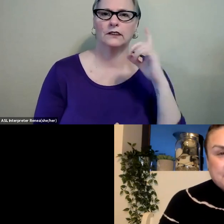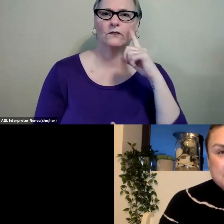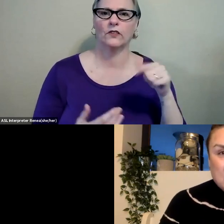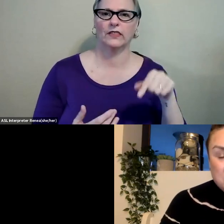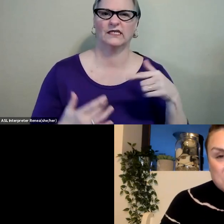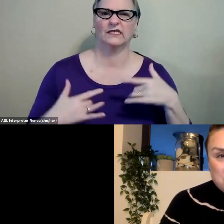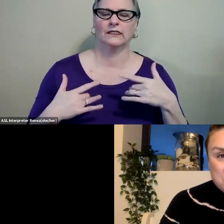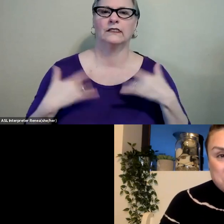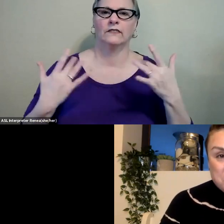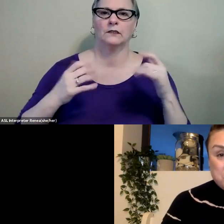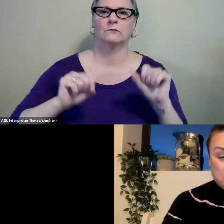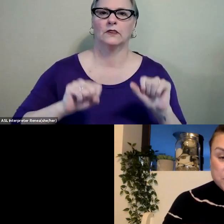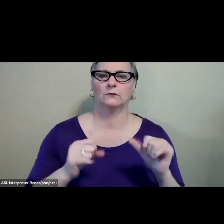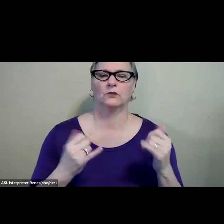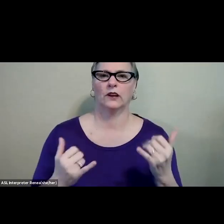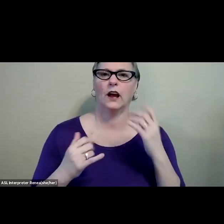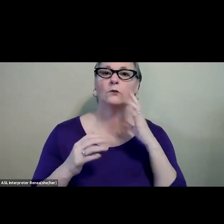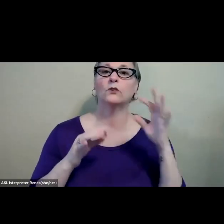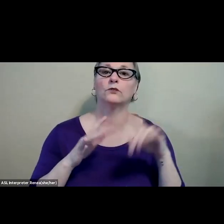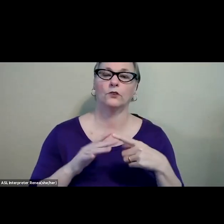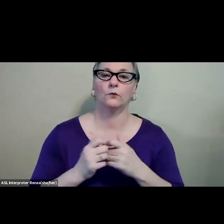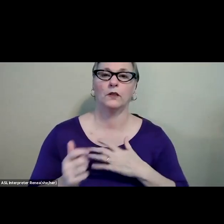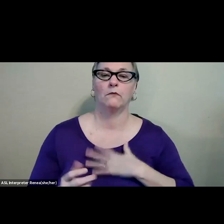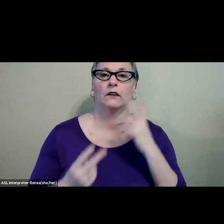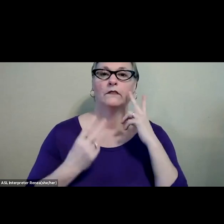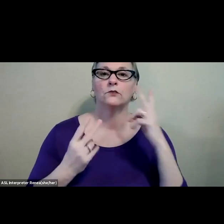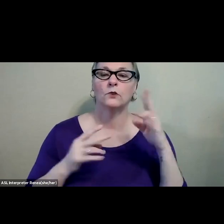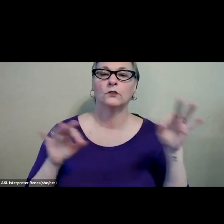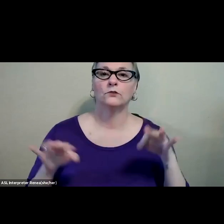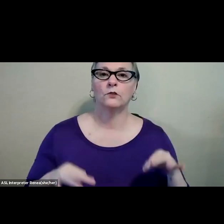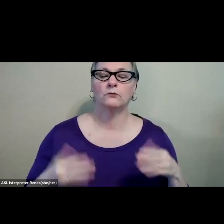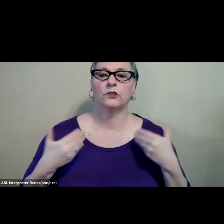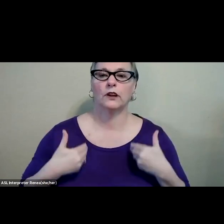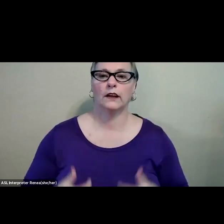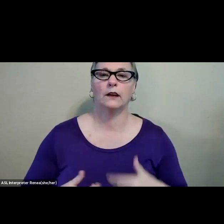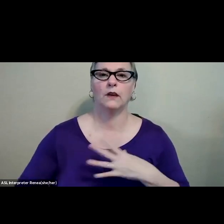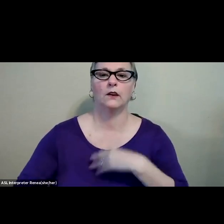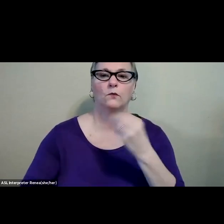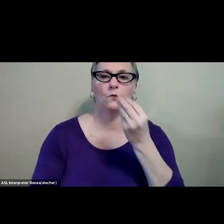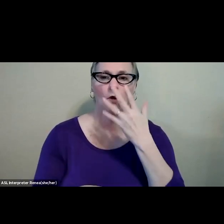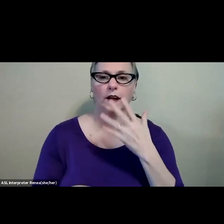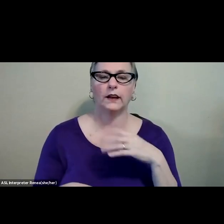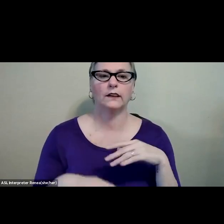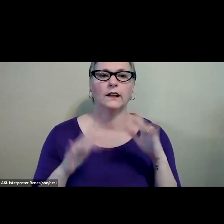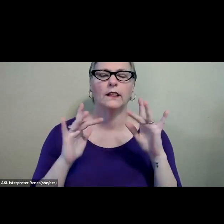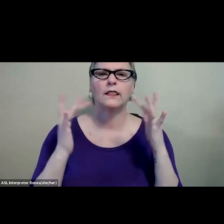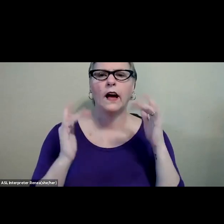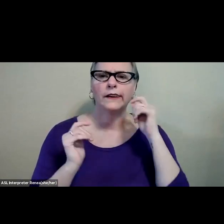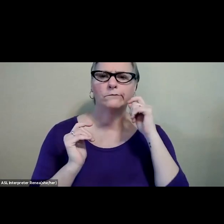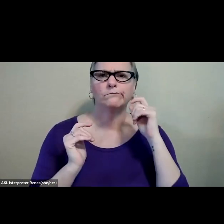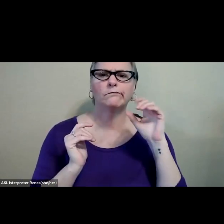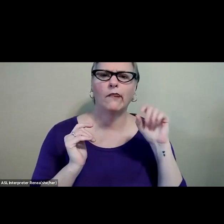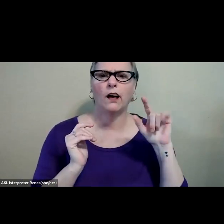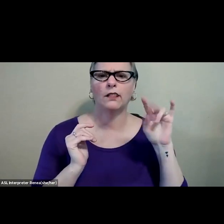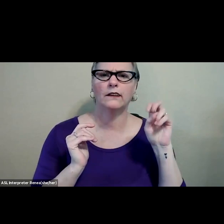i'll start with the visual description um i am a white light olivey kind of person